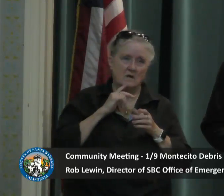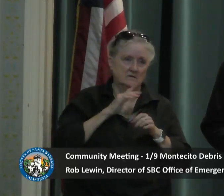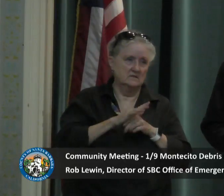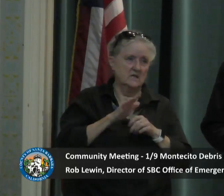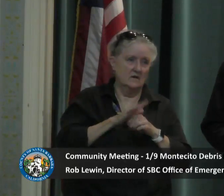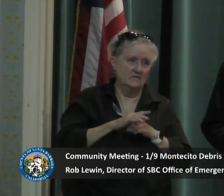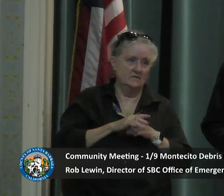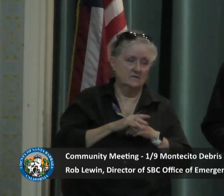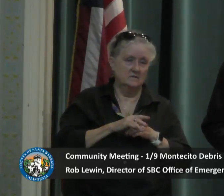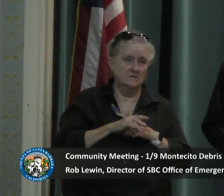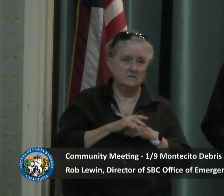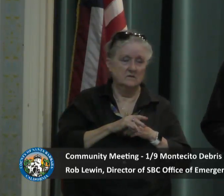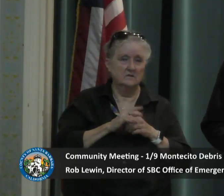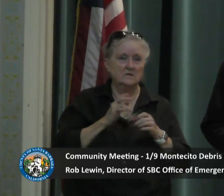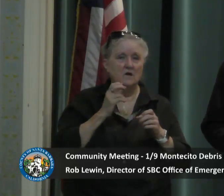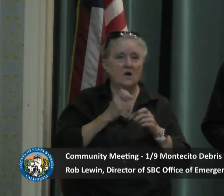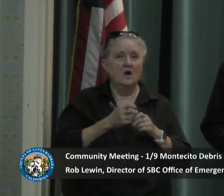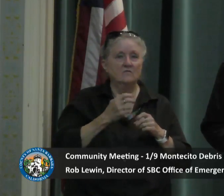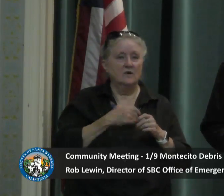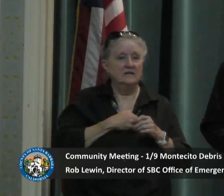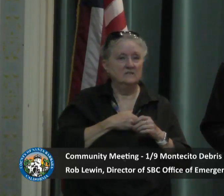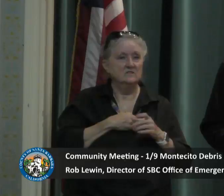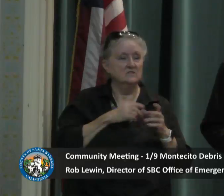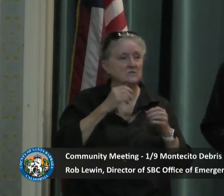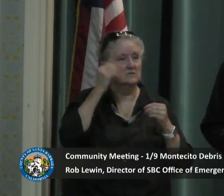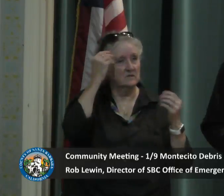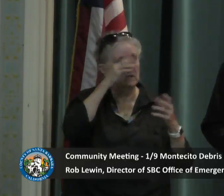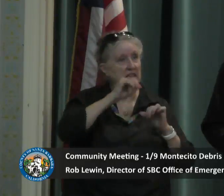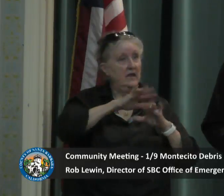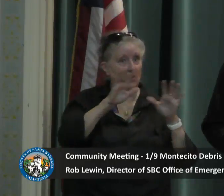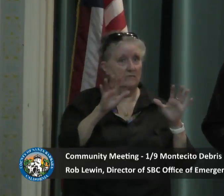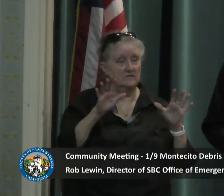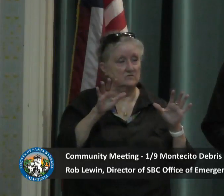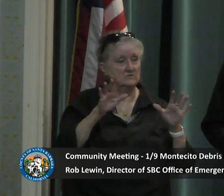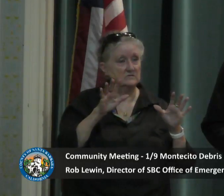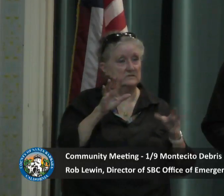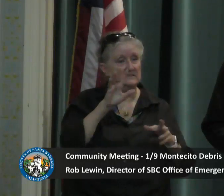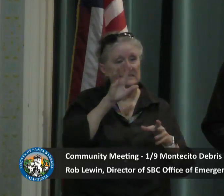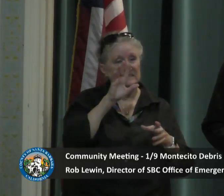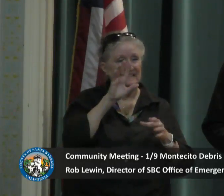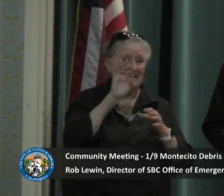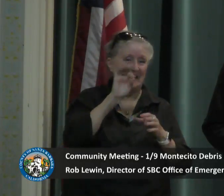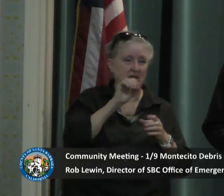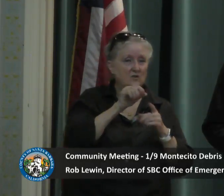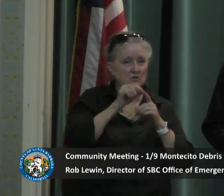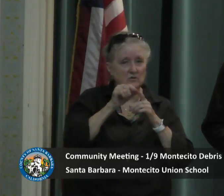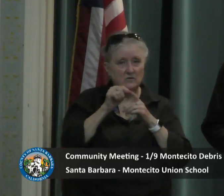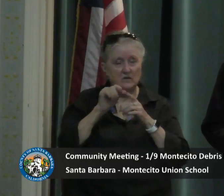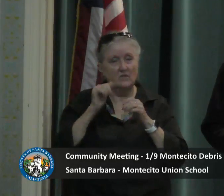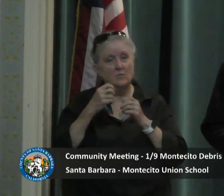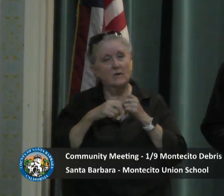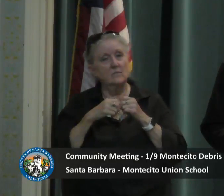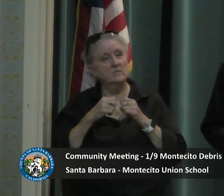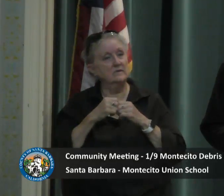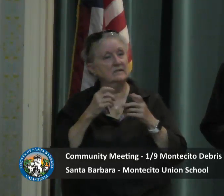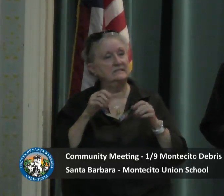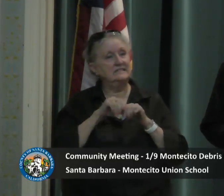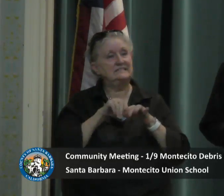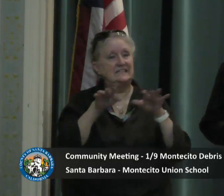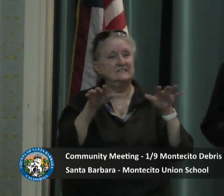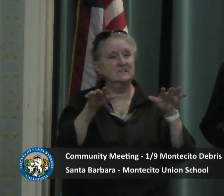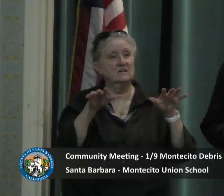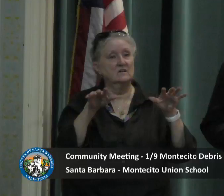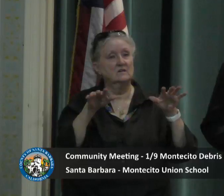extremely hard for us to put a cogent message together in 90 characters. The other problem with that system is it sends the